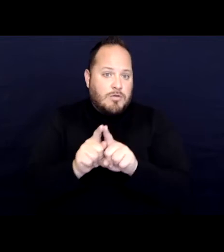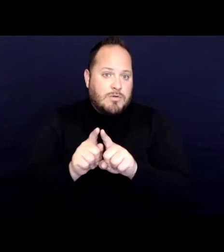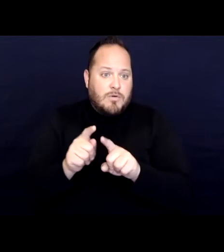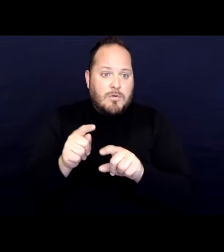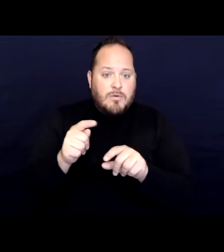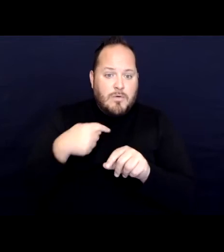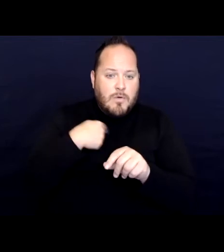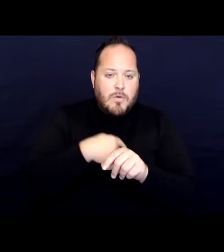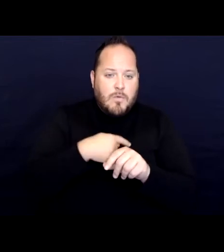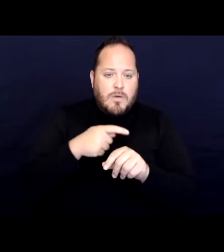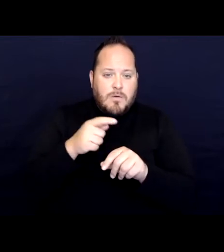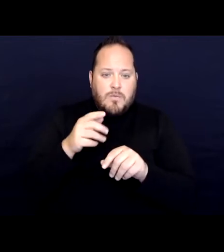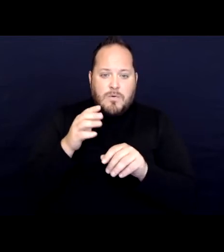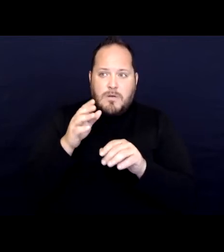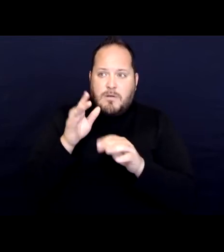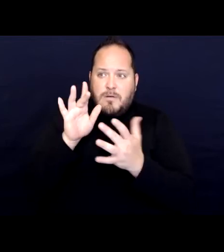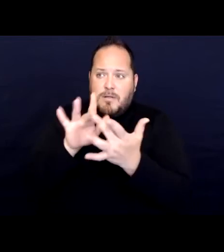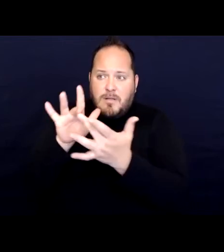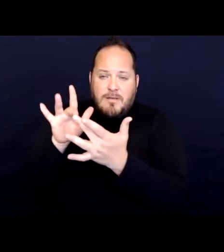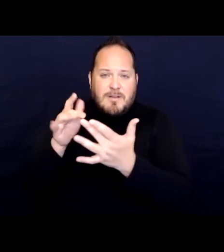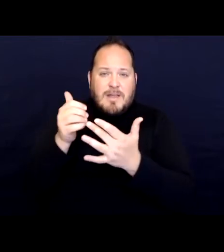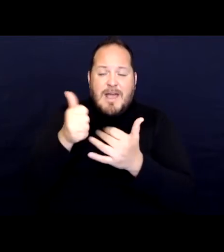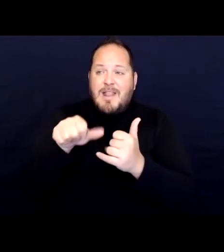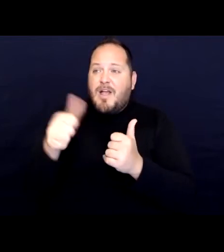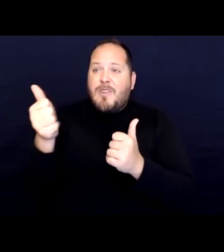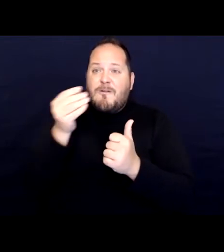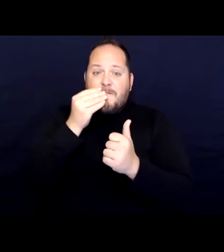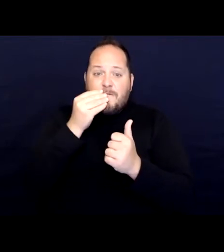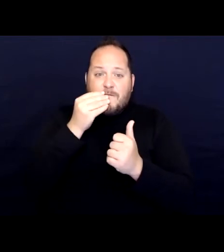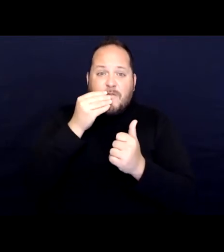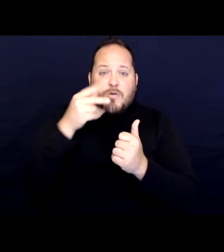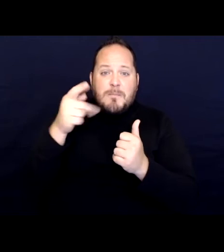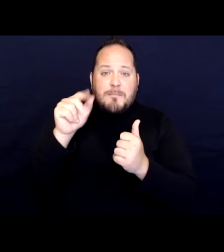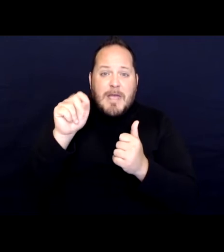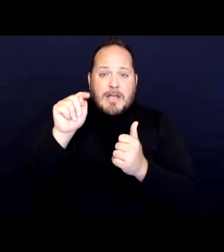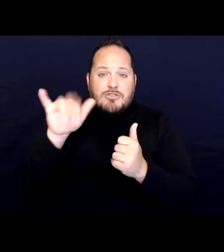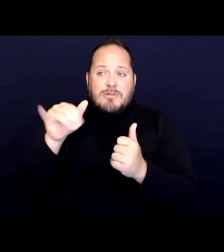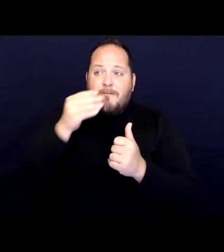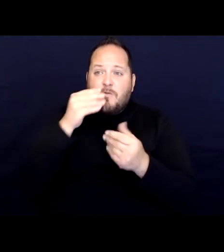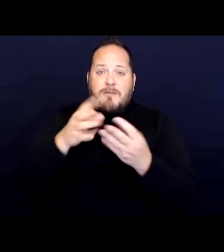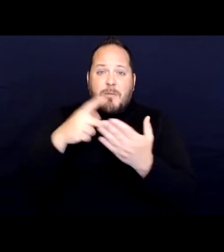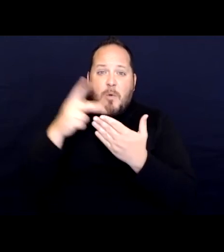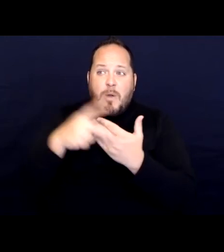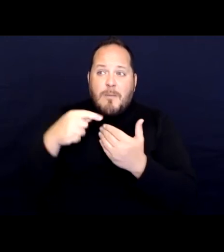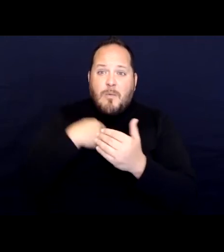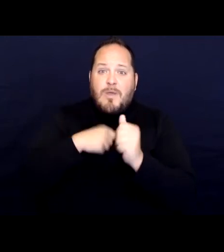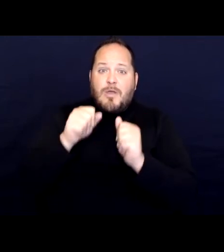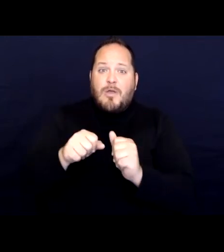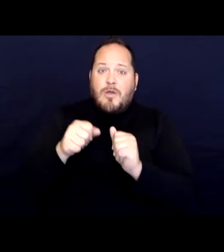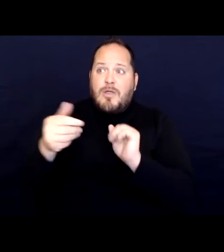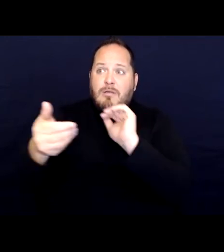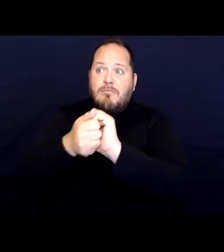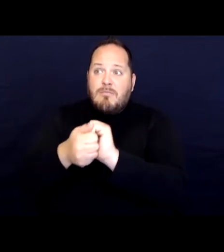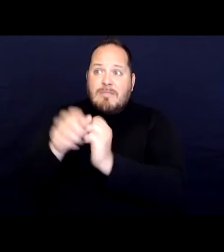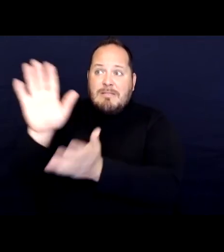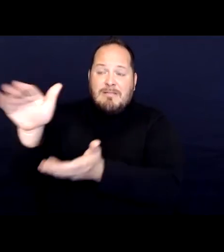sort of food pantries and food delivery programs that we could leverage. And so that initially is one of the ways that